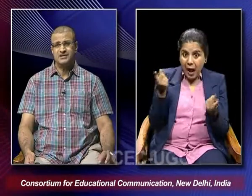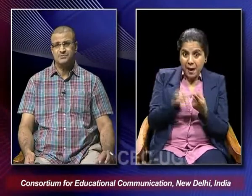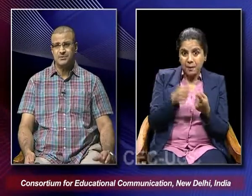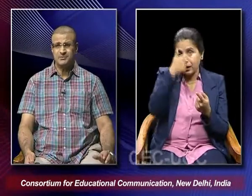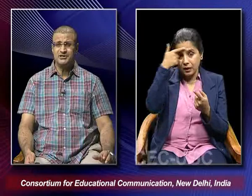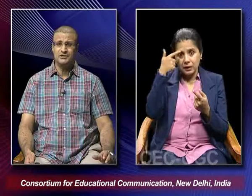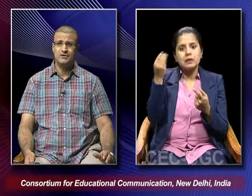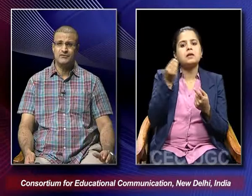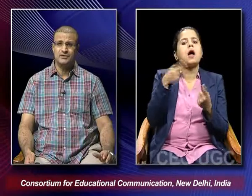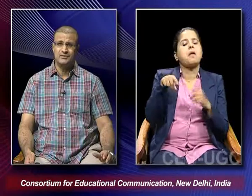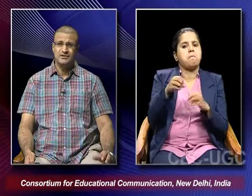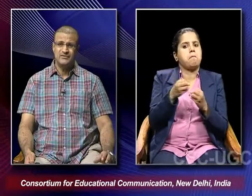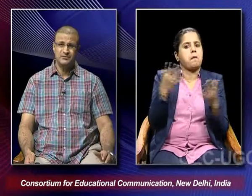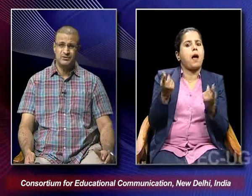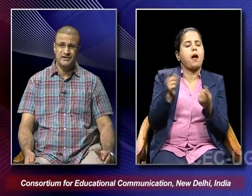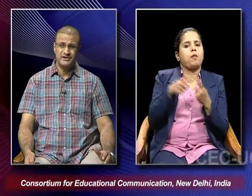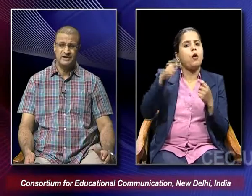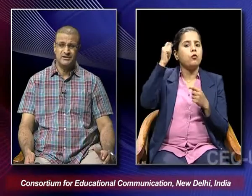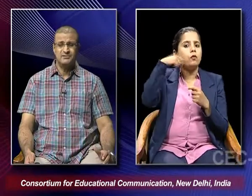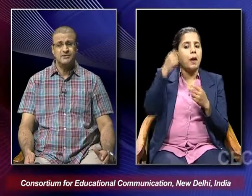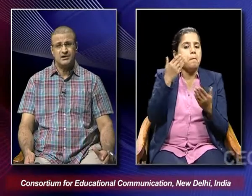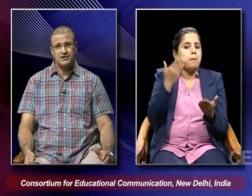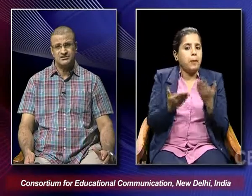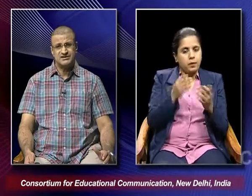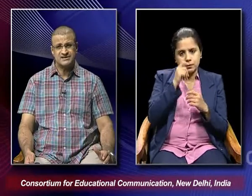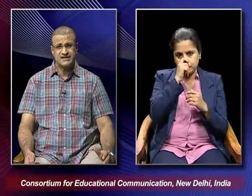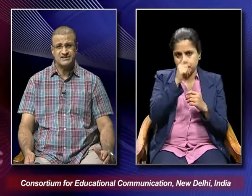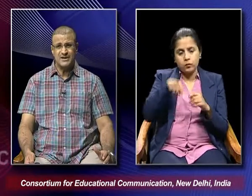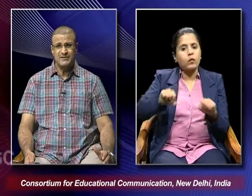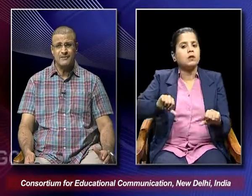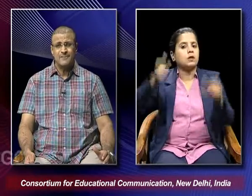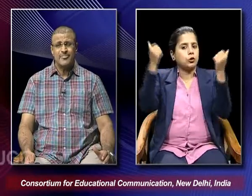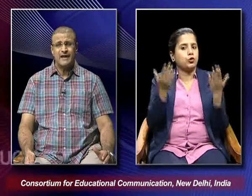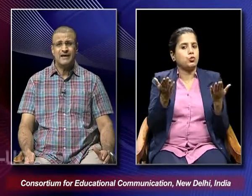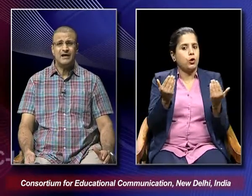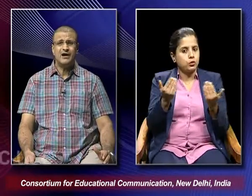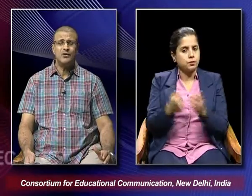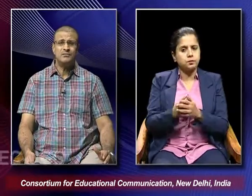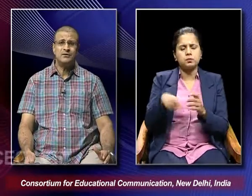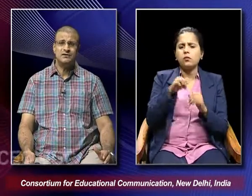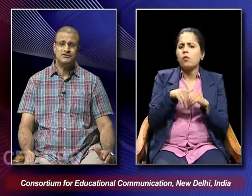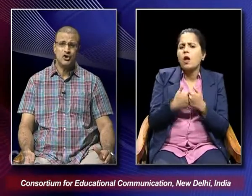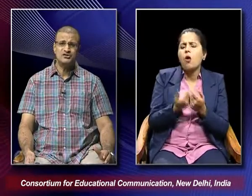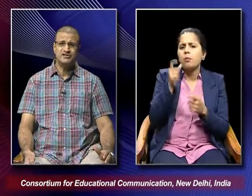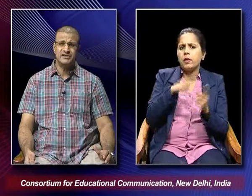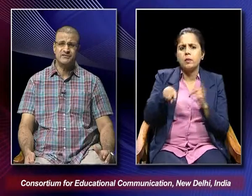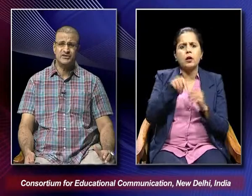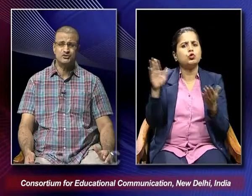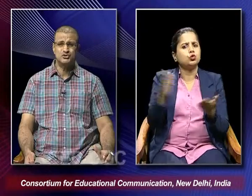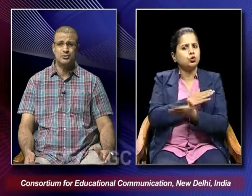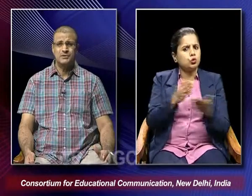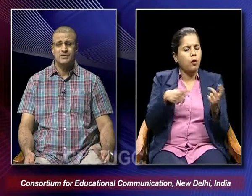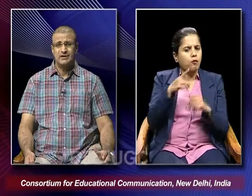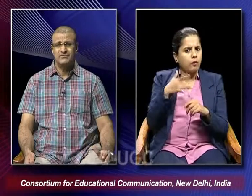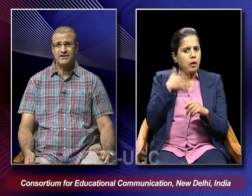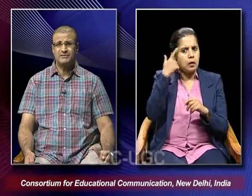a great probability of a film to be a success as well. And how the songs, they in a way